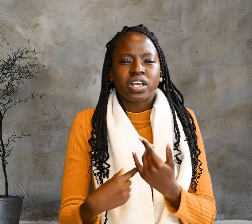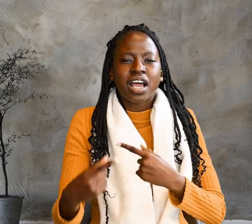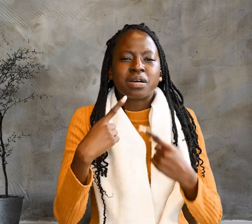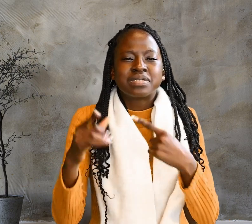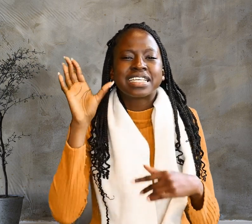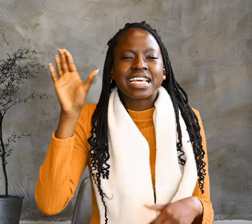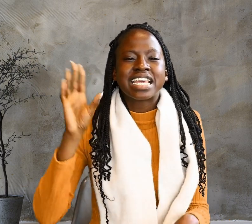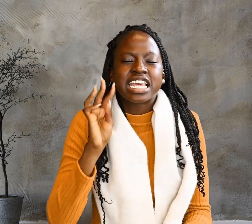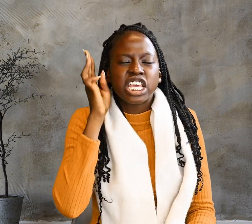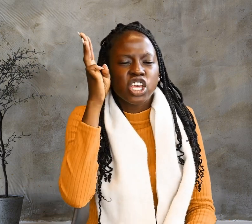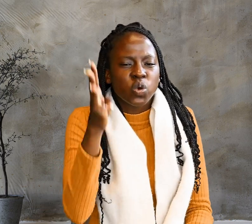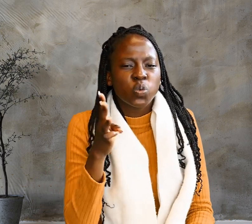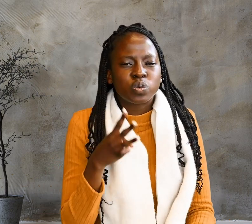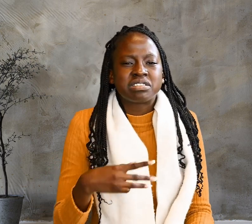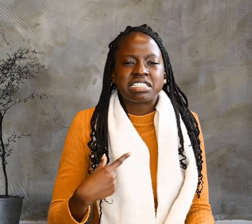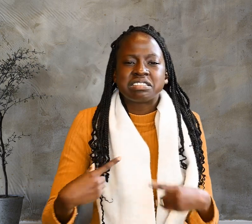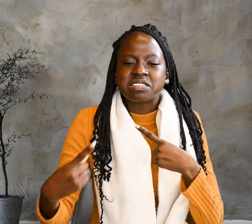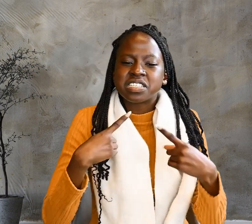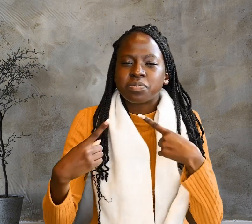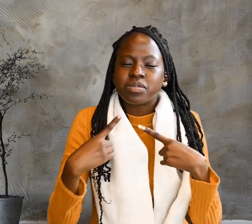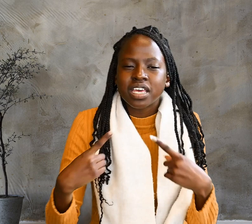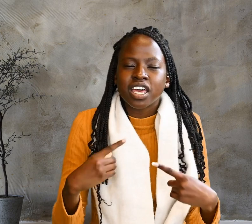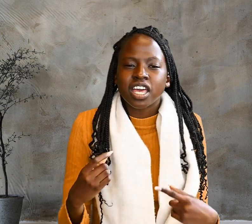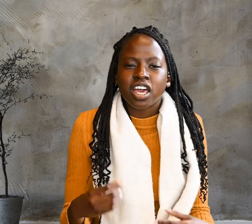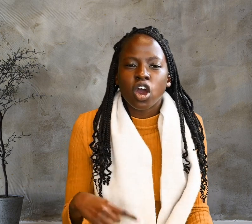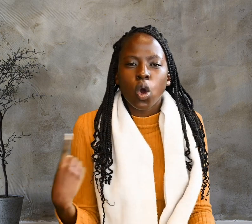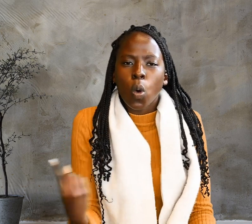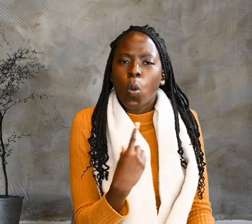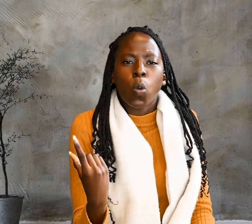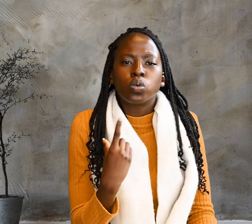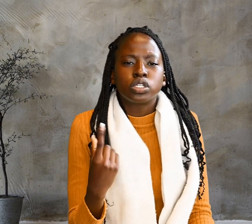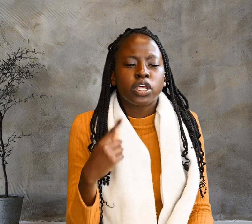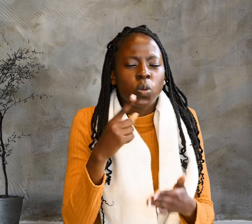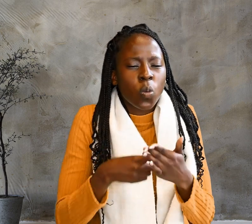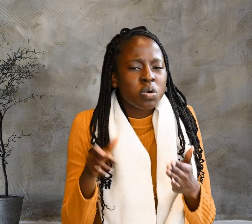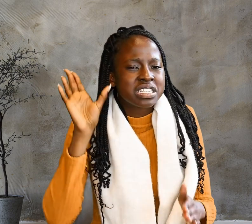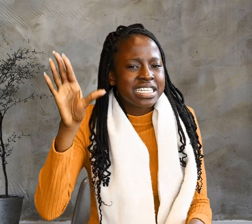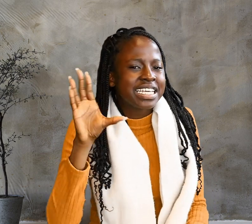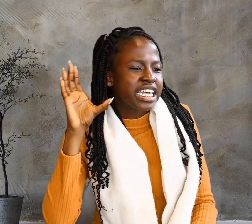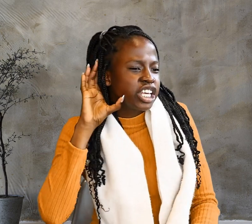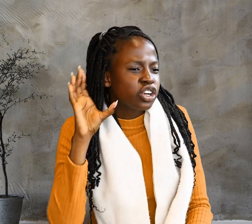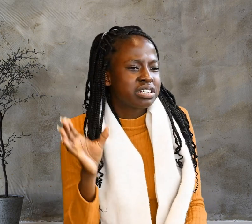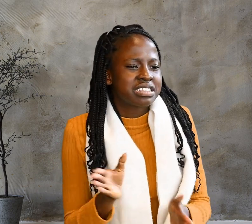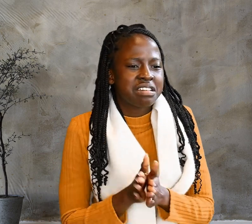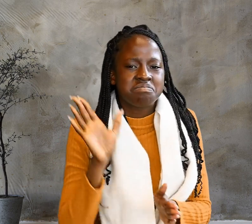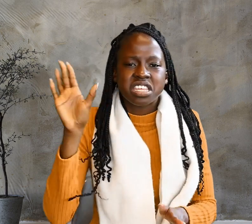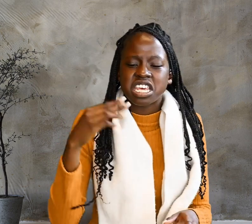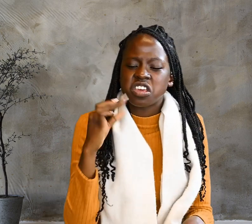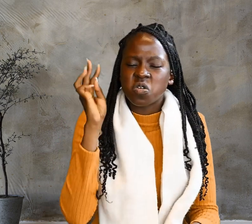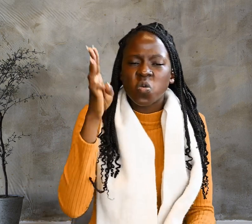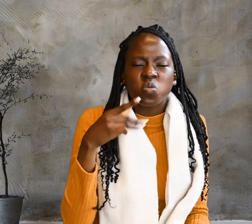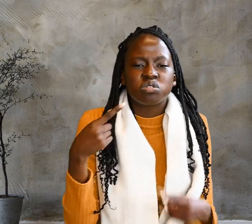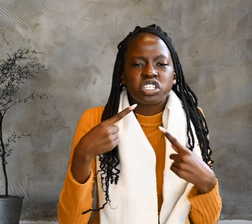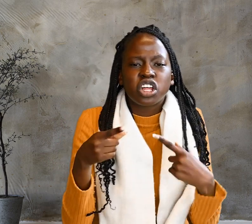his own. He will speak only what he hears, and he will tell you what is yet to come.